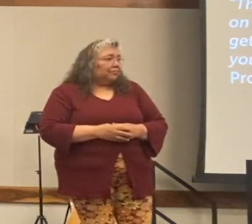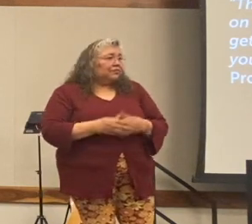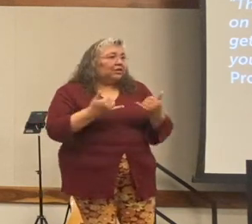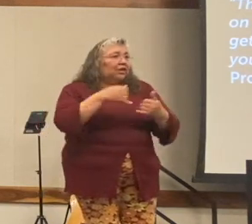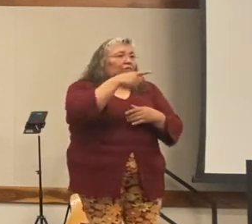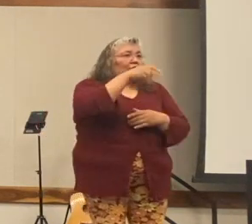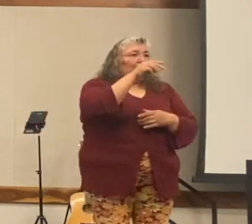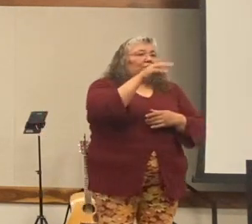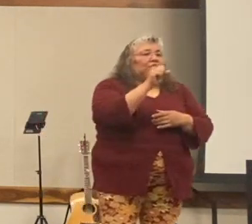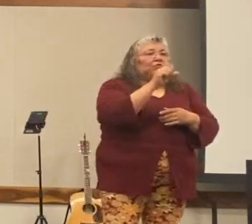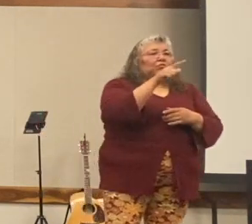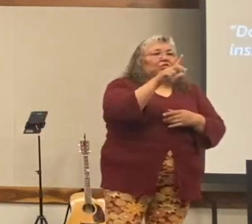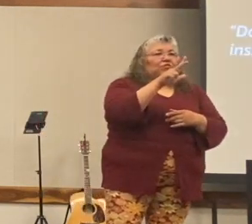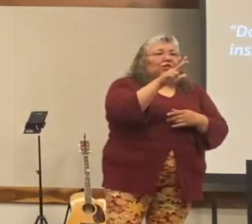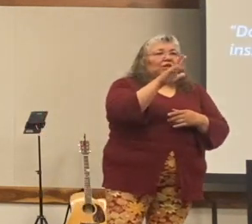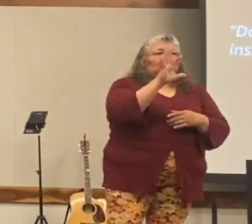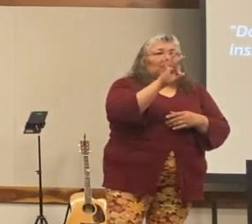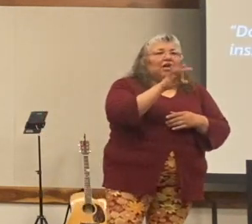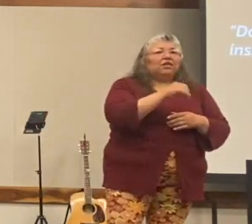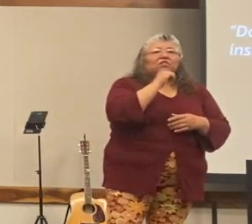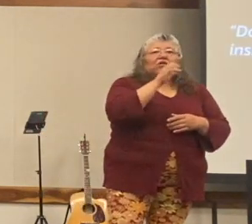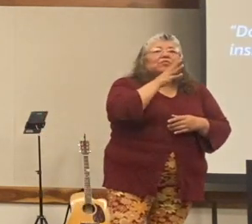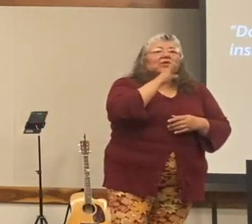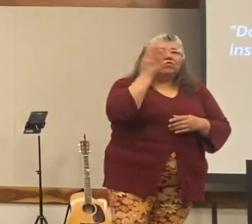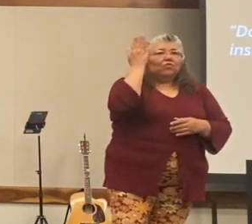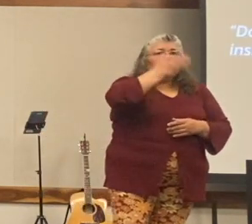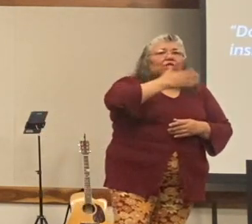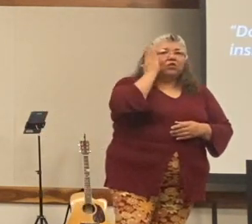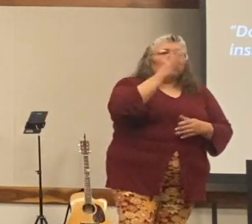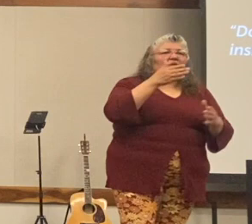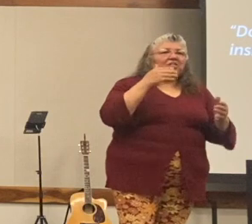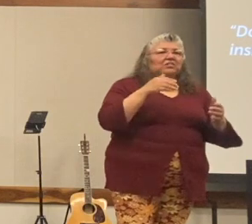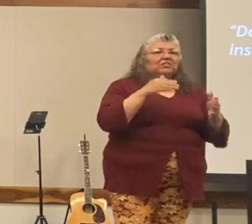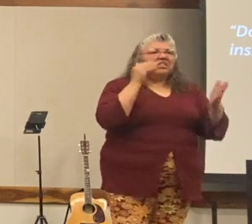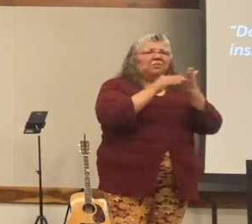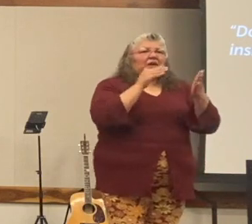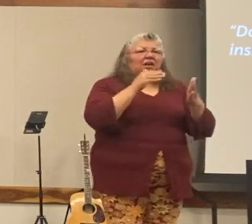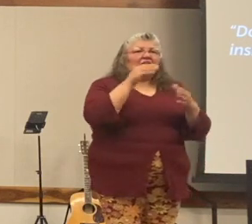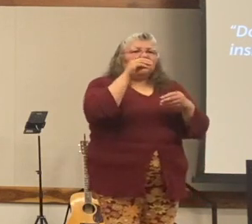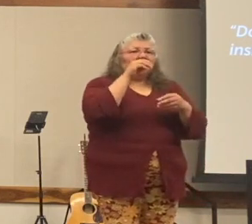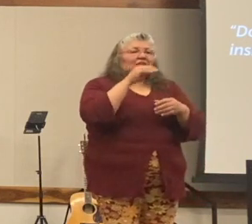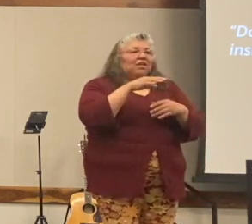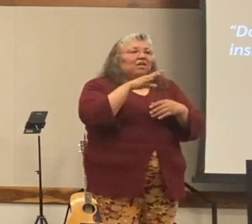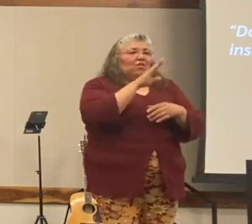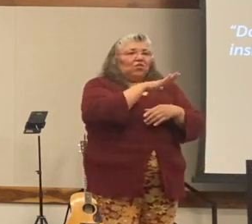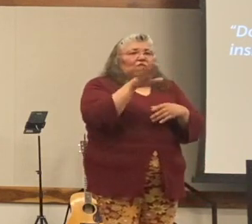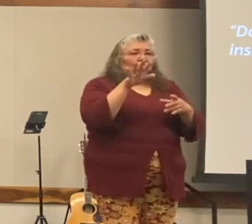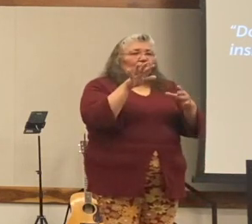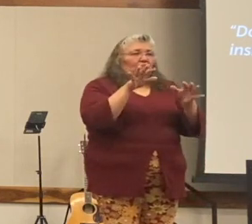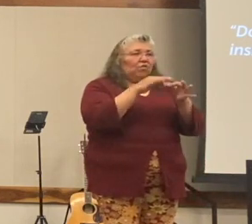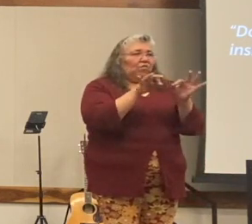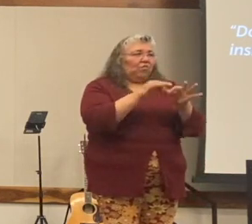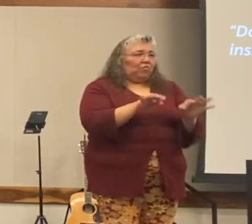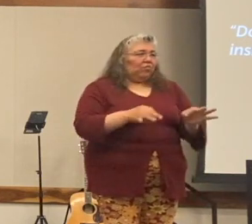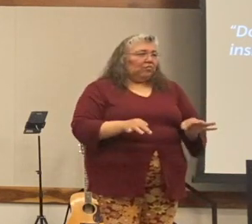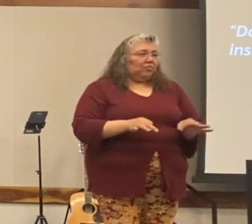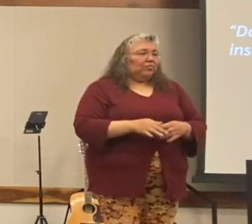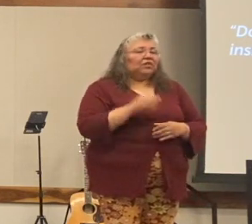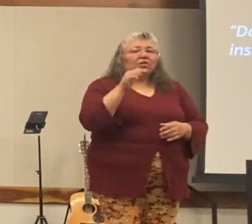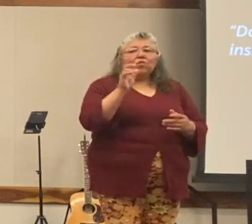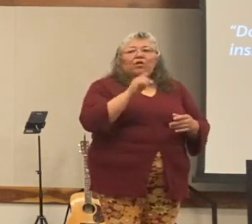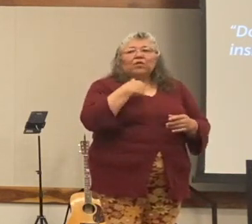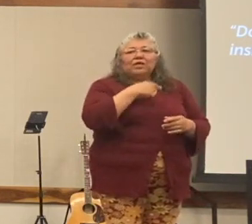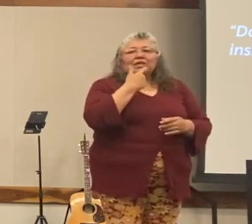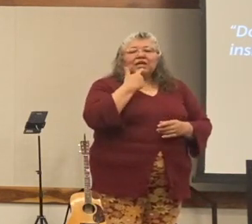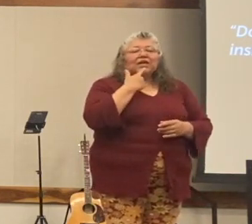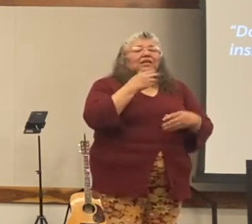Proverbs 23, 9 says this, don't speak to a fool, for he will despise the inside of your words. This is where we say,